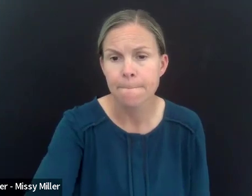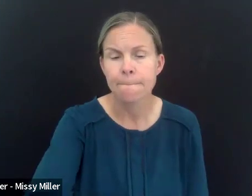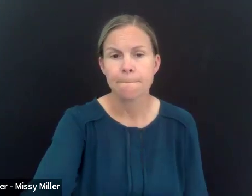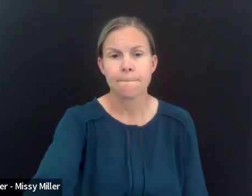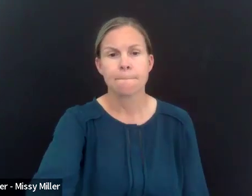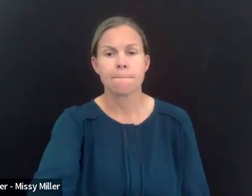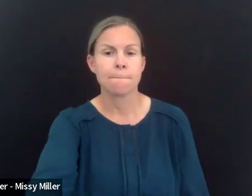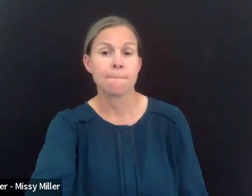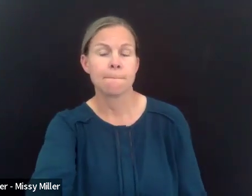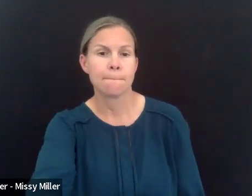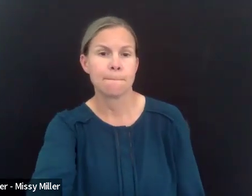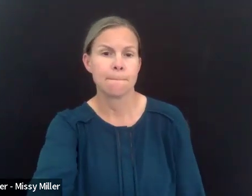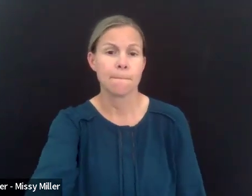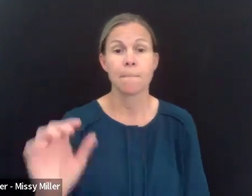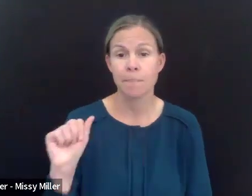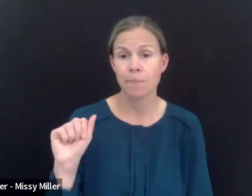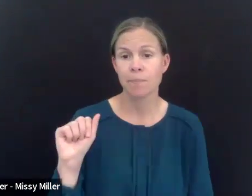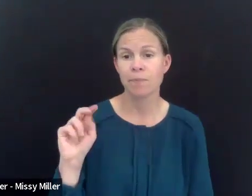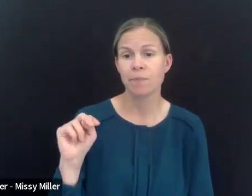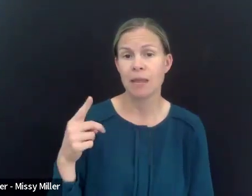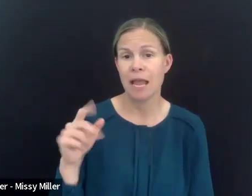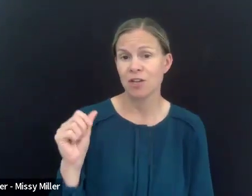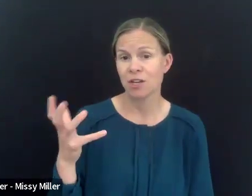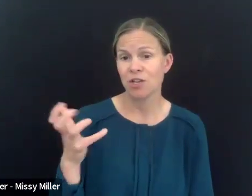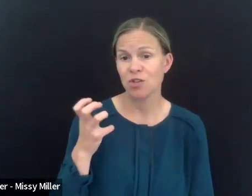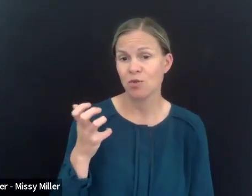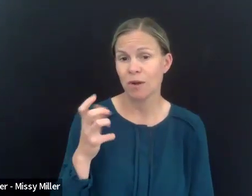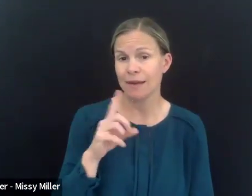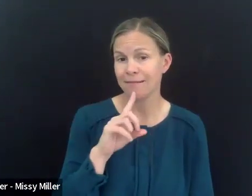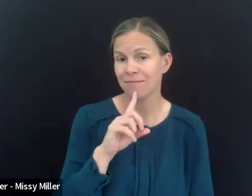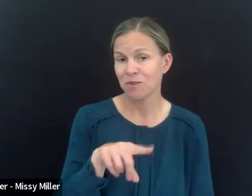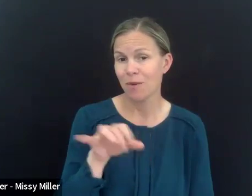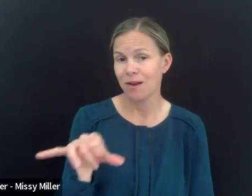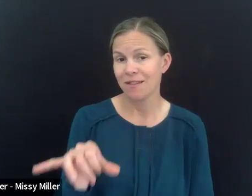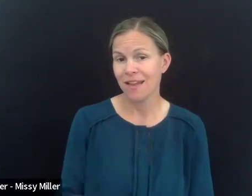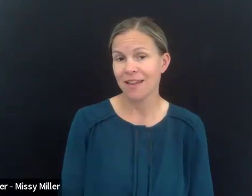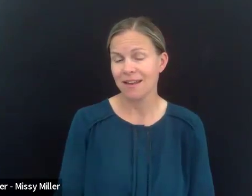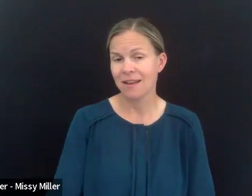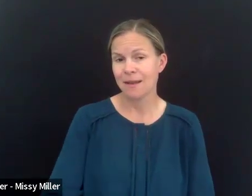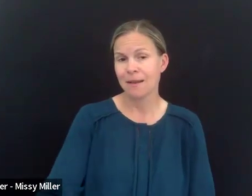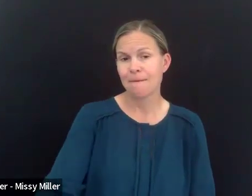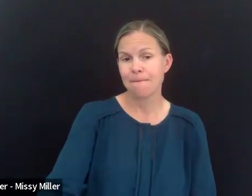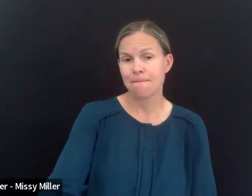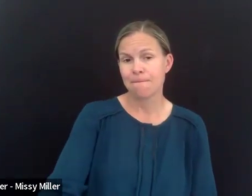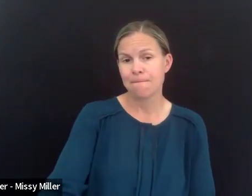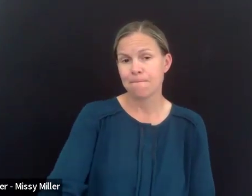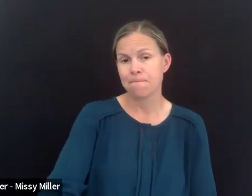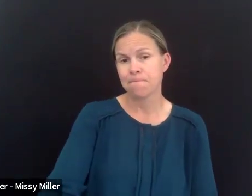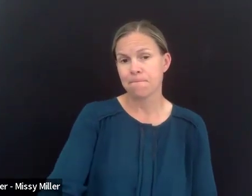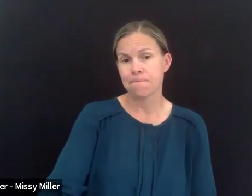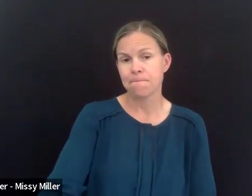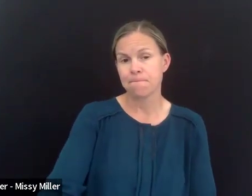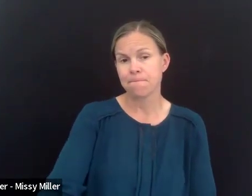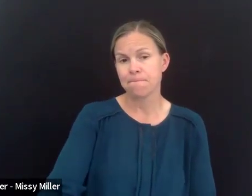Angela, do you maybe want to take that one first? I know you guys publish incredible reports, so. Well, for the most part,